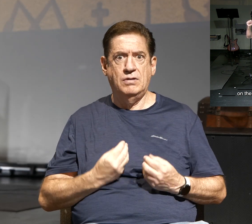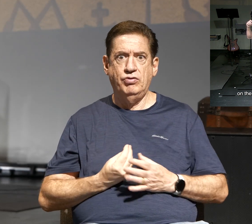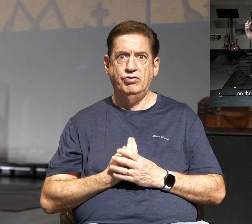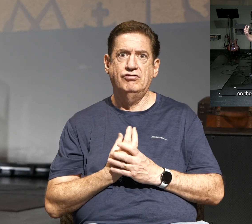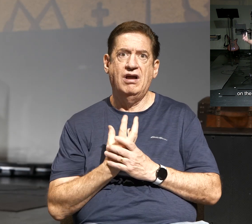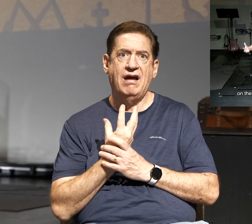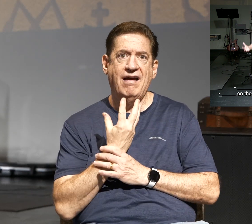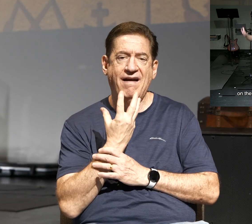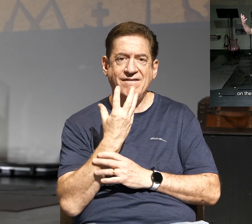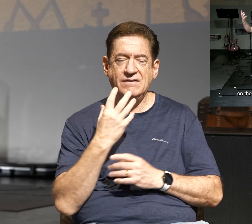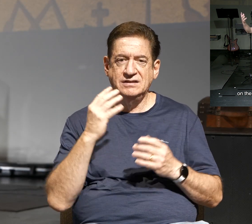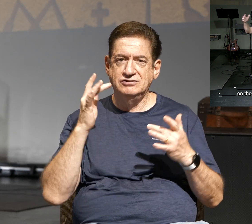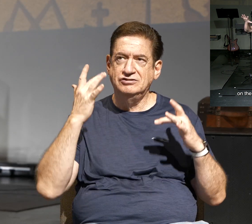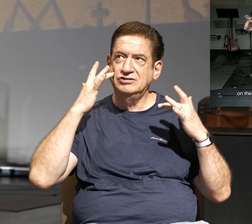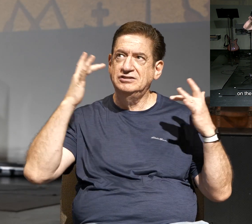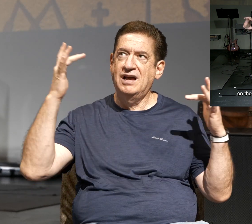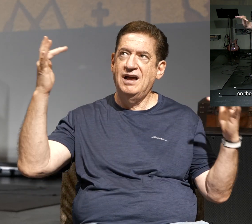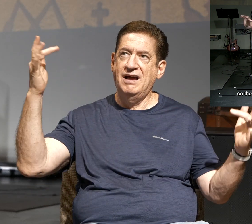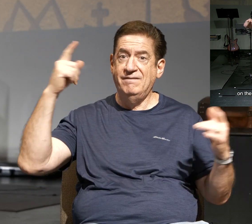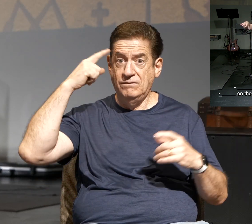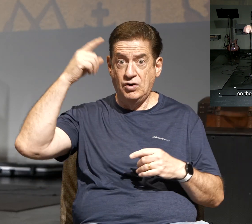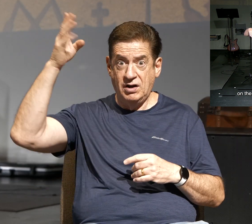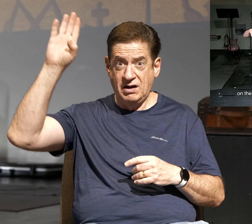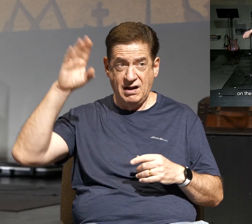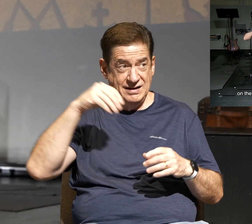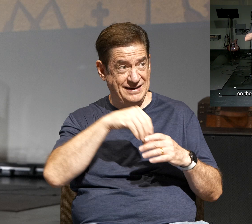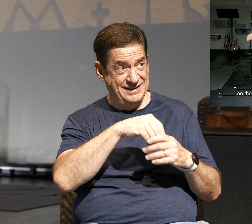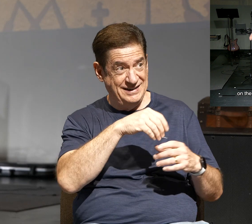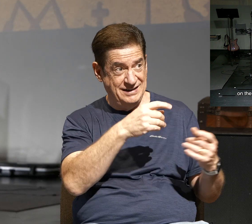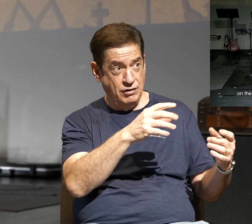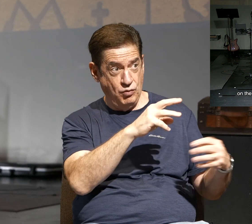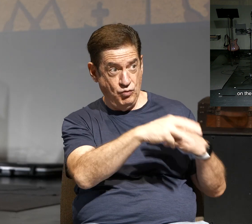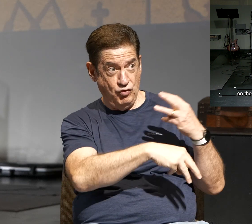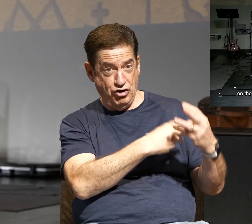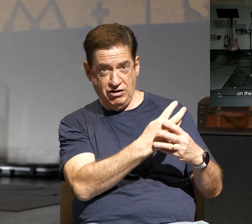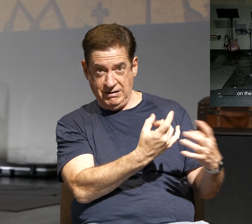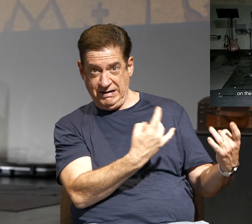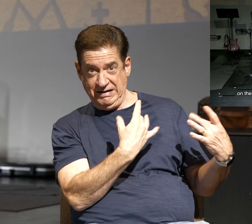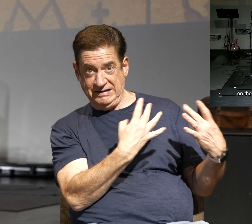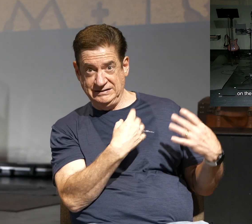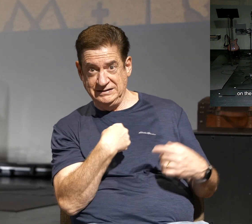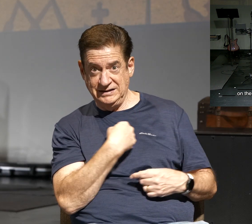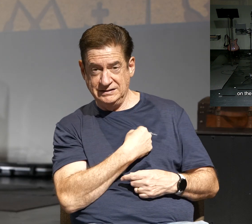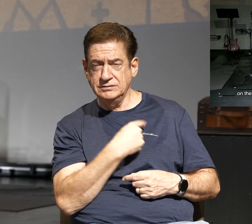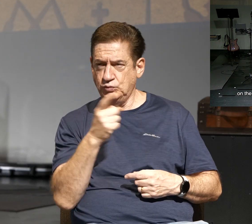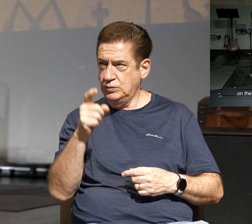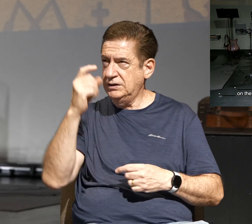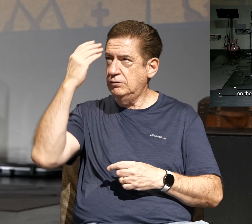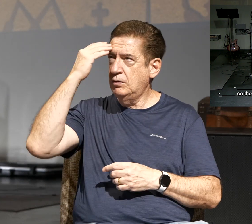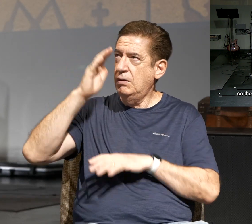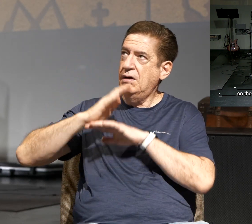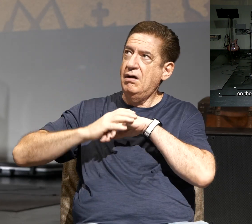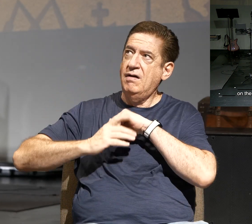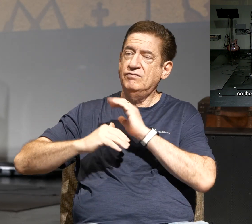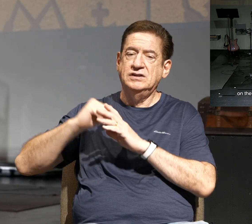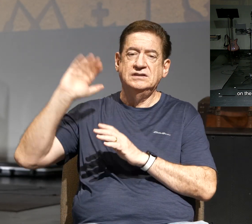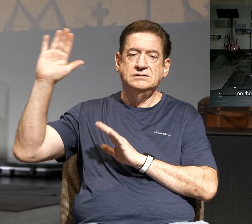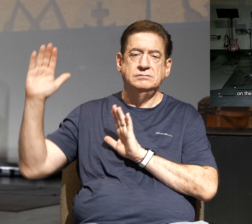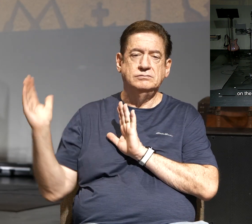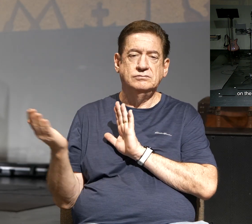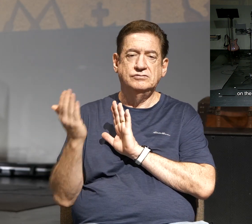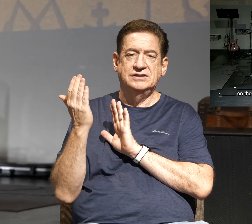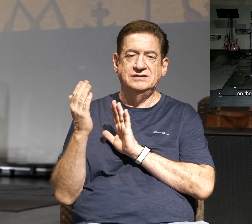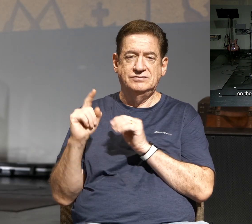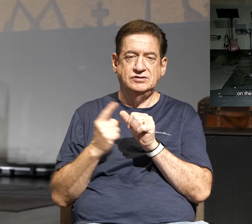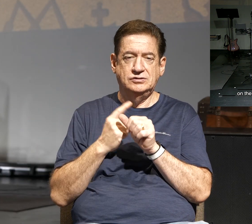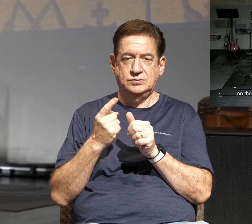thrive and shine for God in a hostile world, you need to know the comfort of his presence. That was the first one. That was chapter